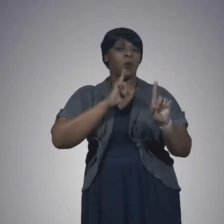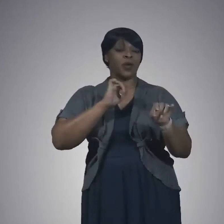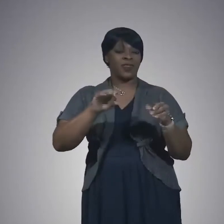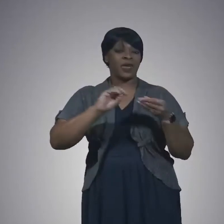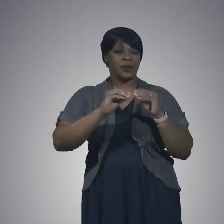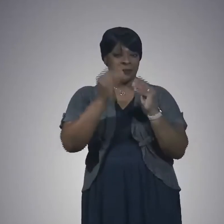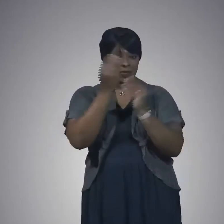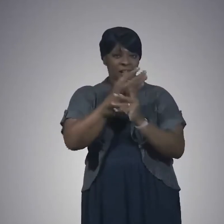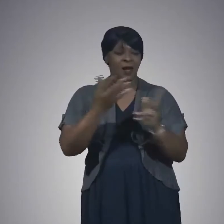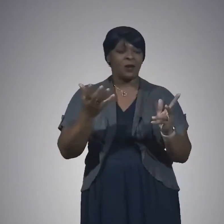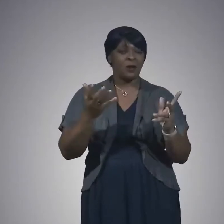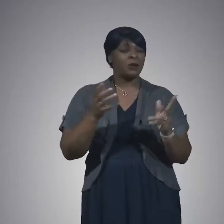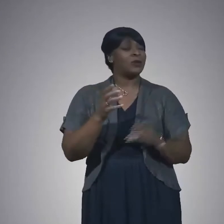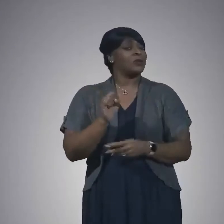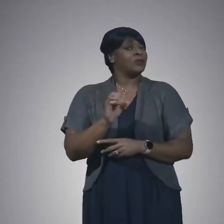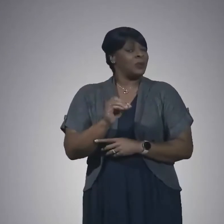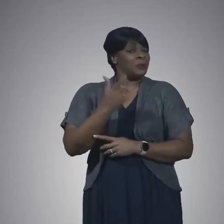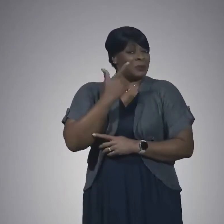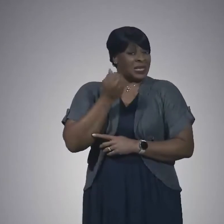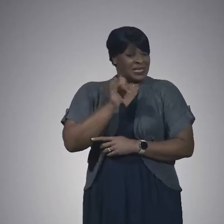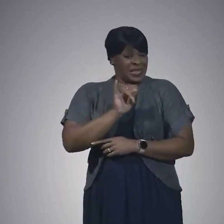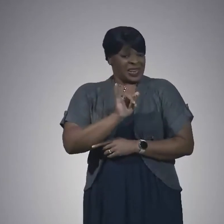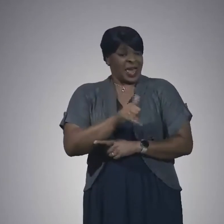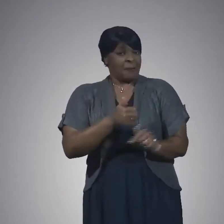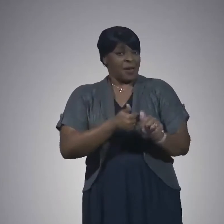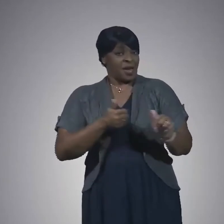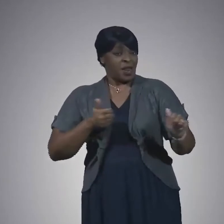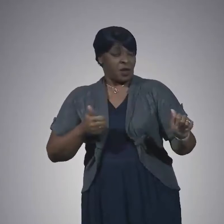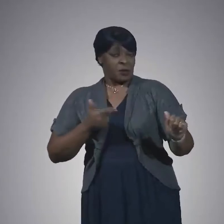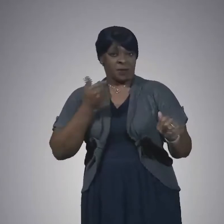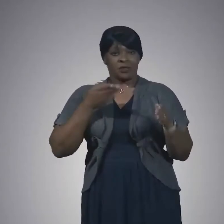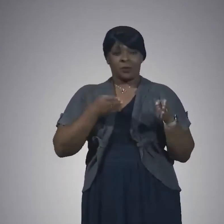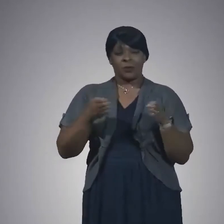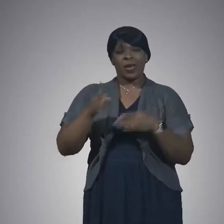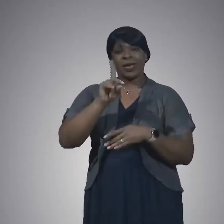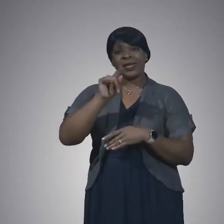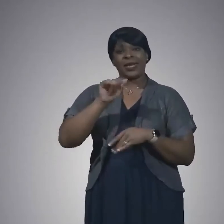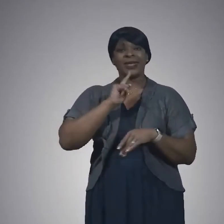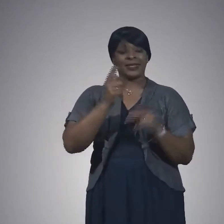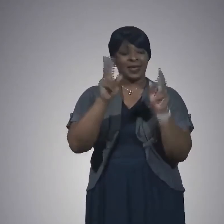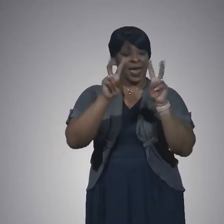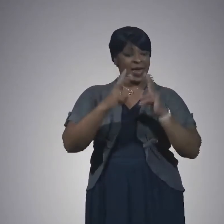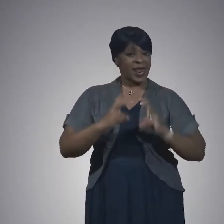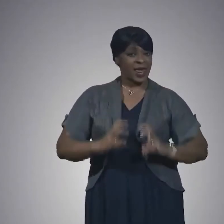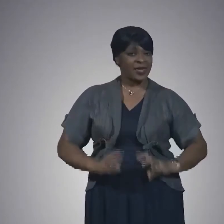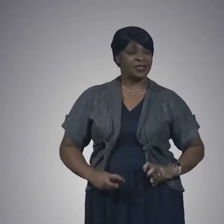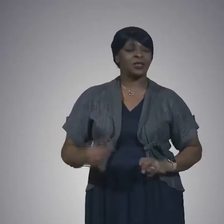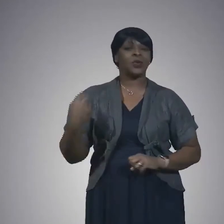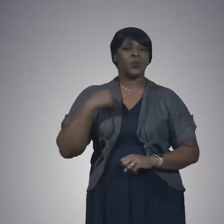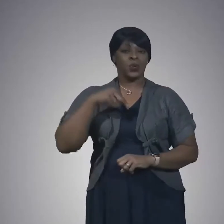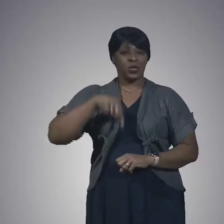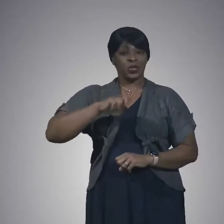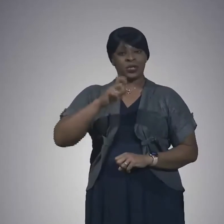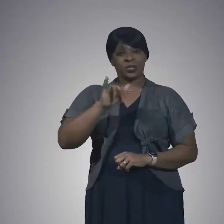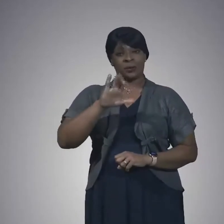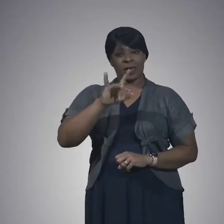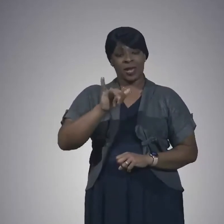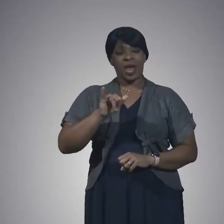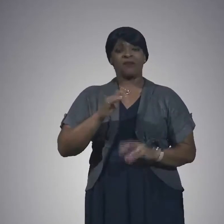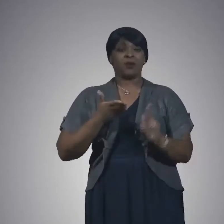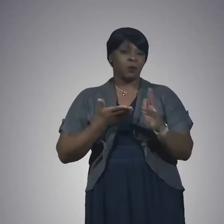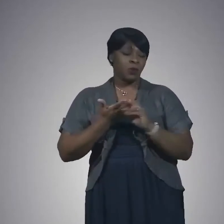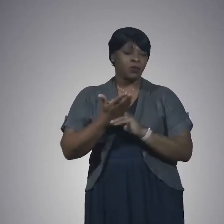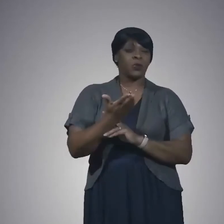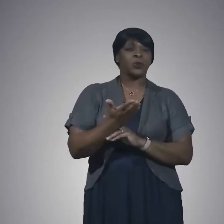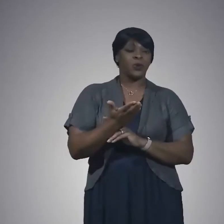out. So because of that, and because of the way data is analyzed, we in Shelby County had to go